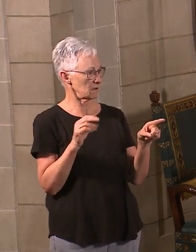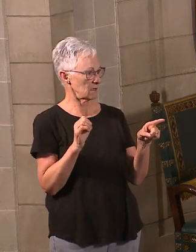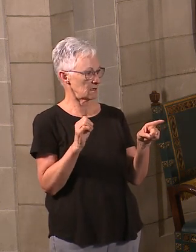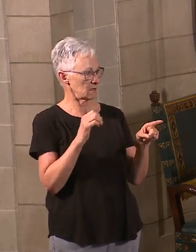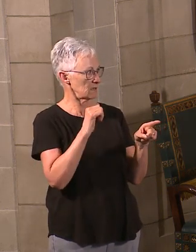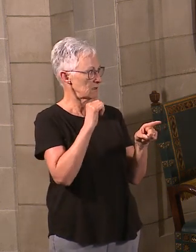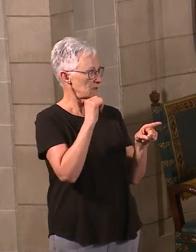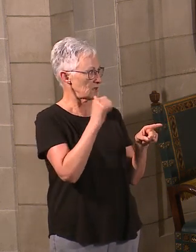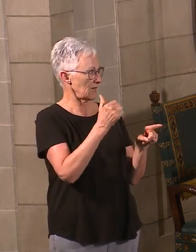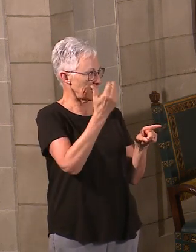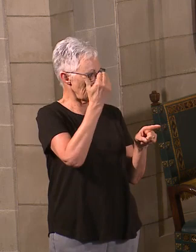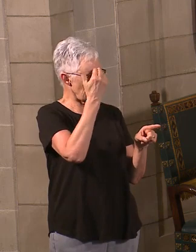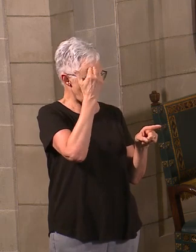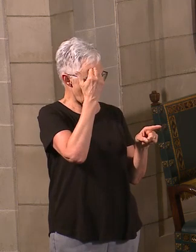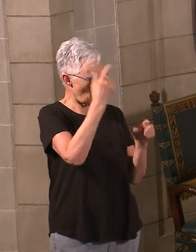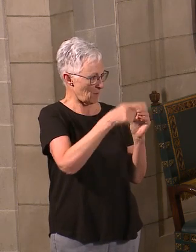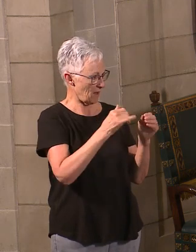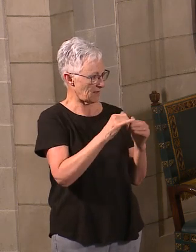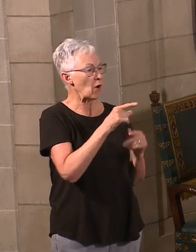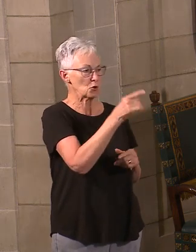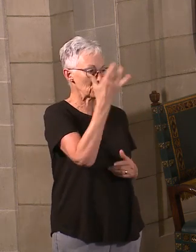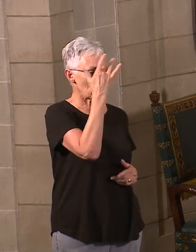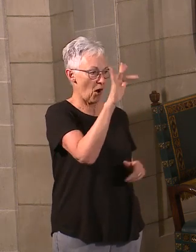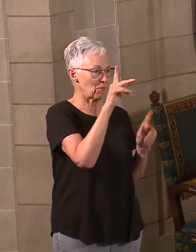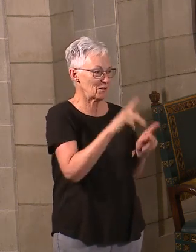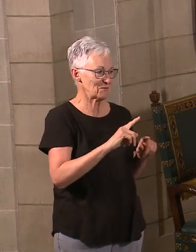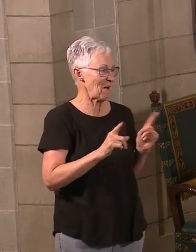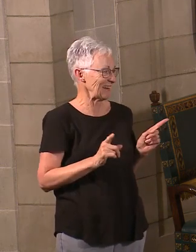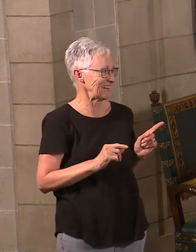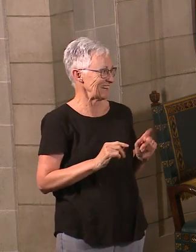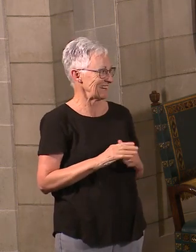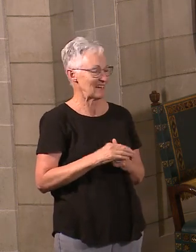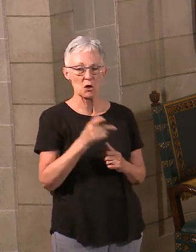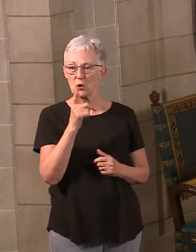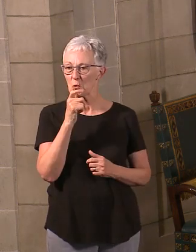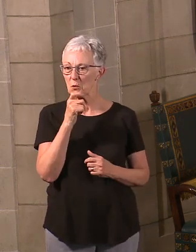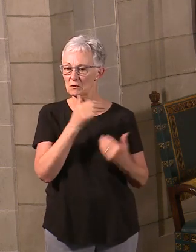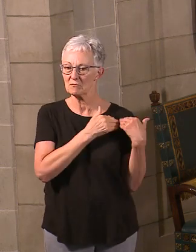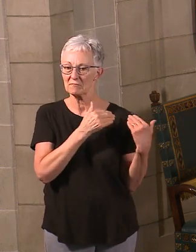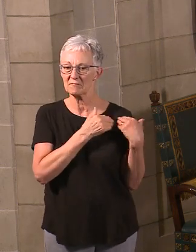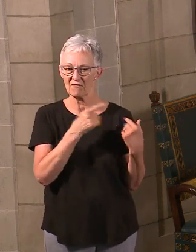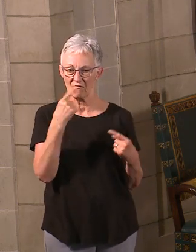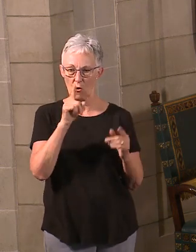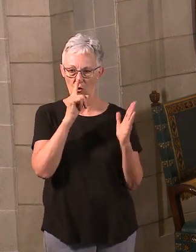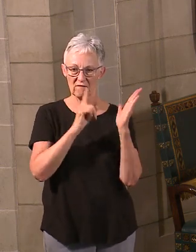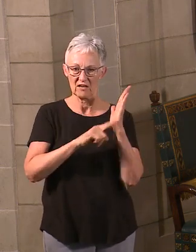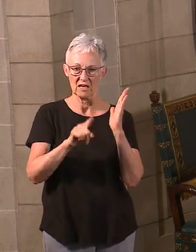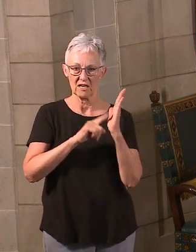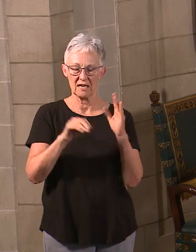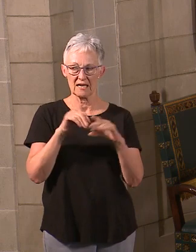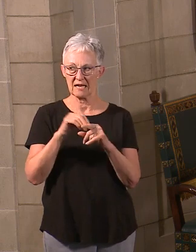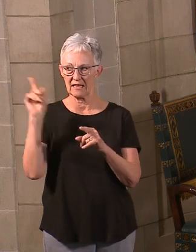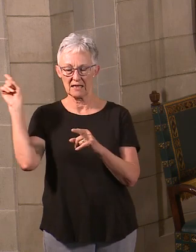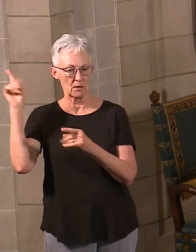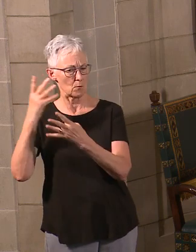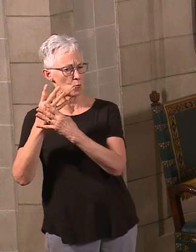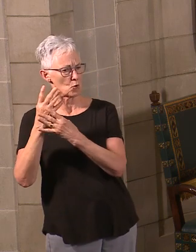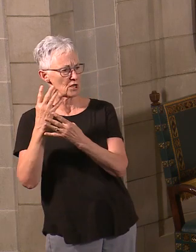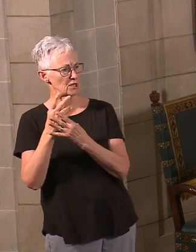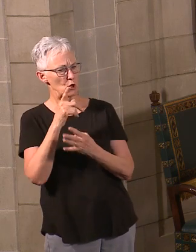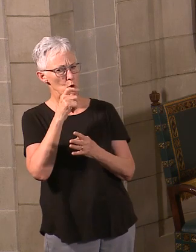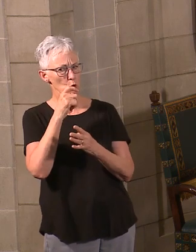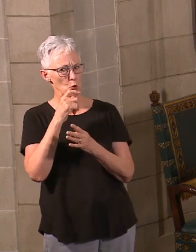this. Not that you don't, not a very smart person, you are. But the question is, who is handling the investigation into the state Penn staff member who tested positive for